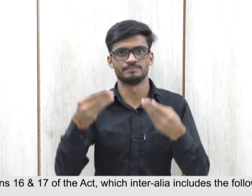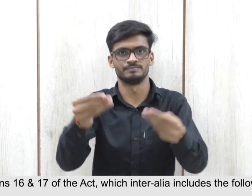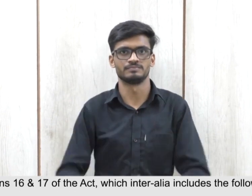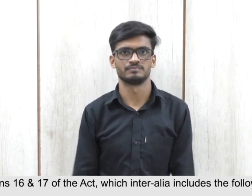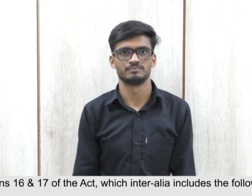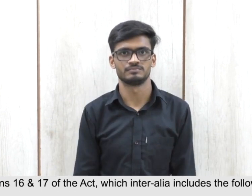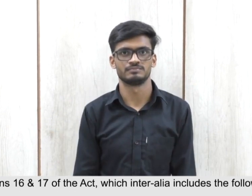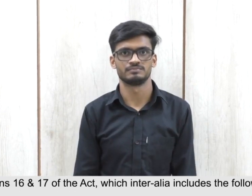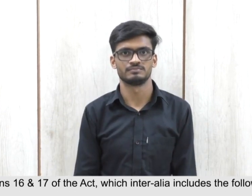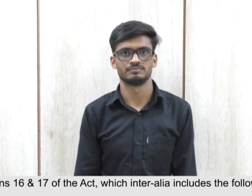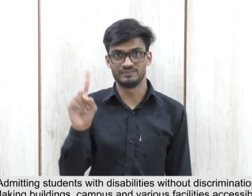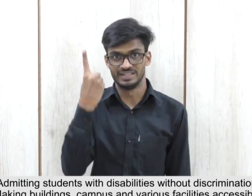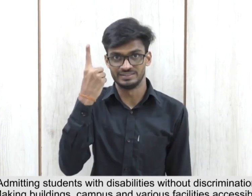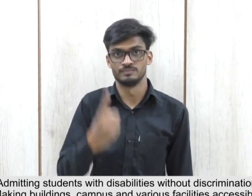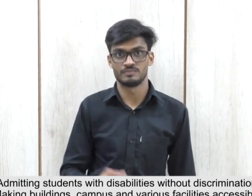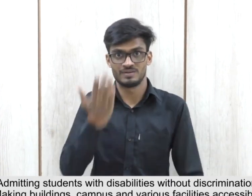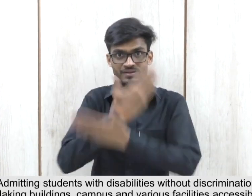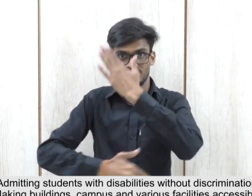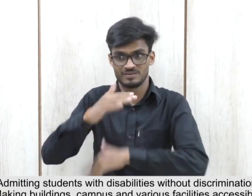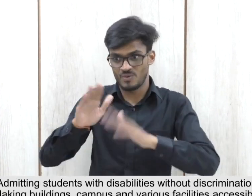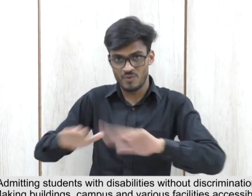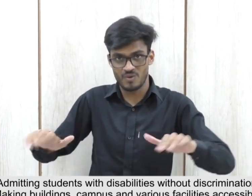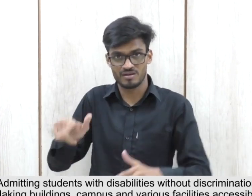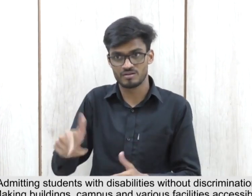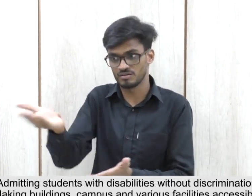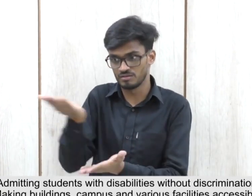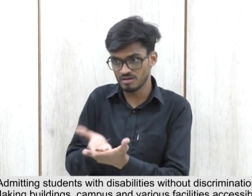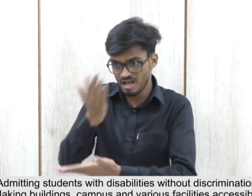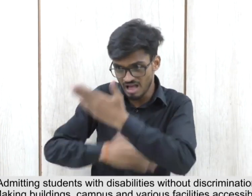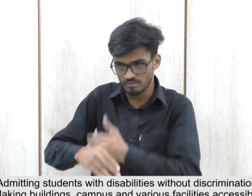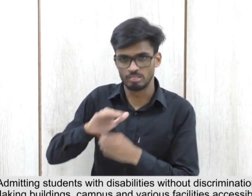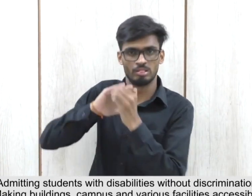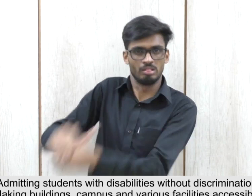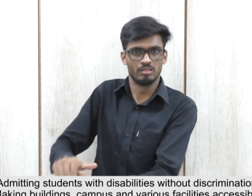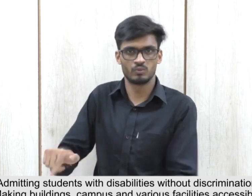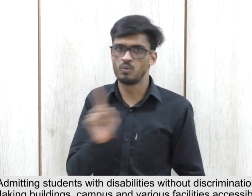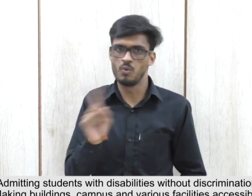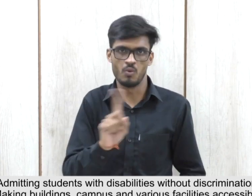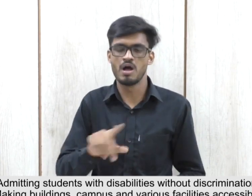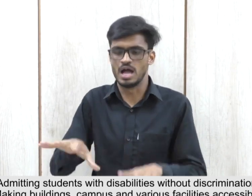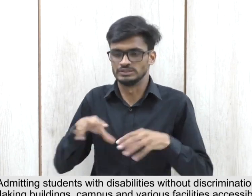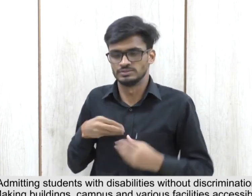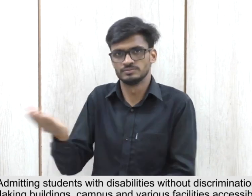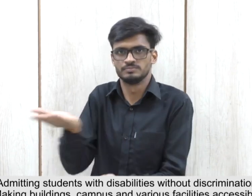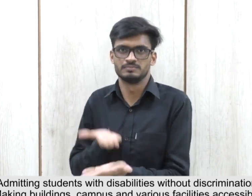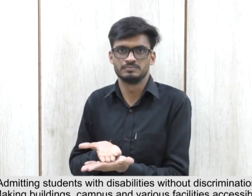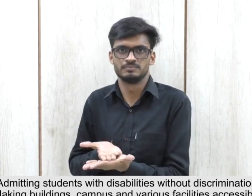Act, which inter alia includes the following. Admitting students with disabilities without